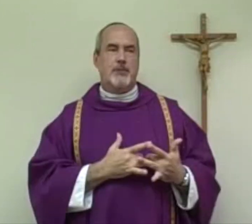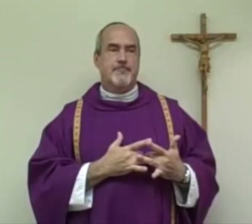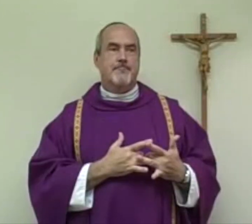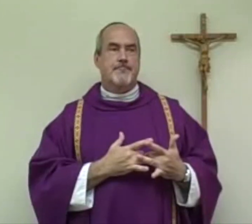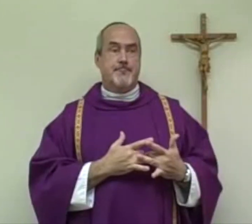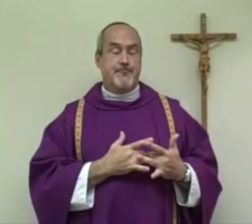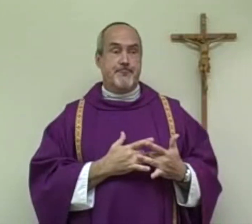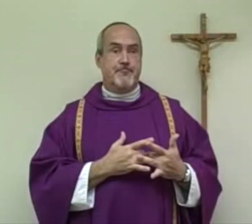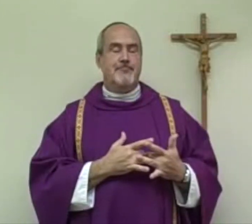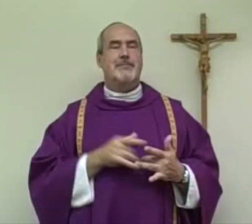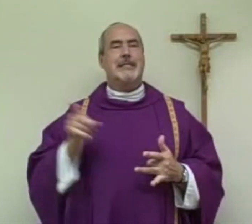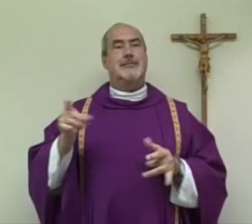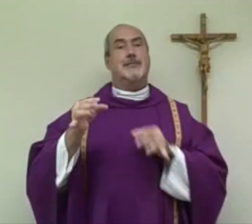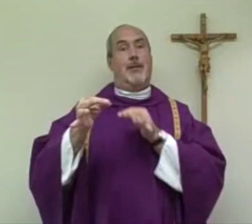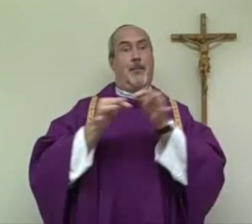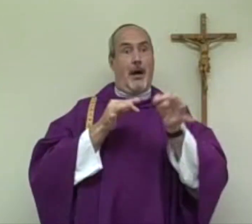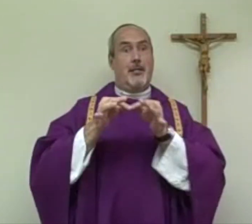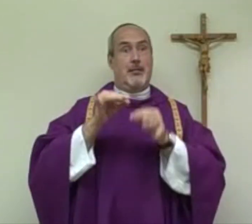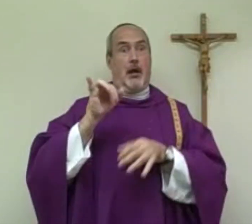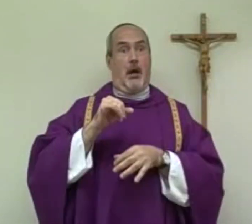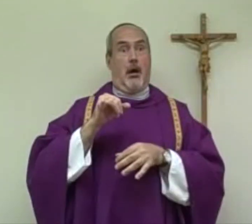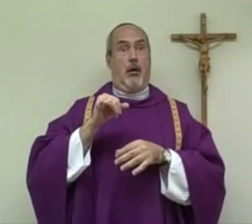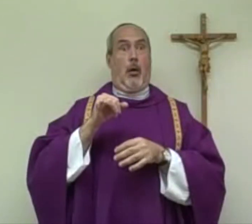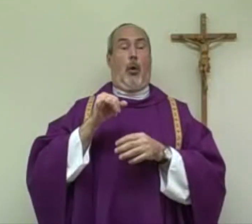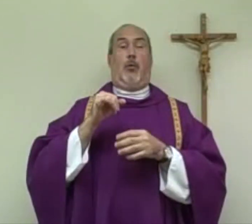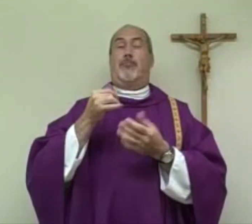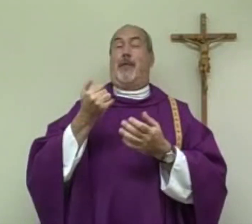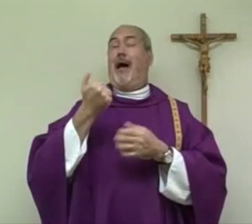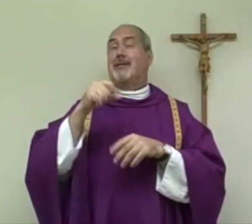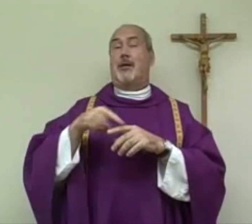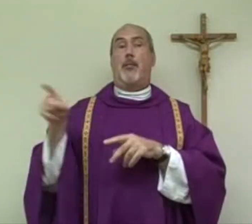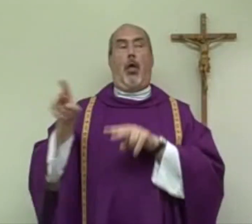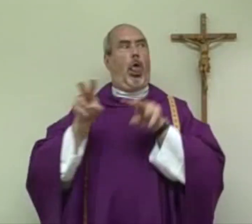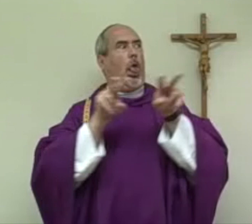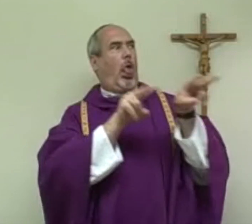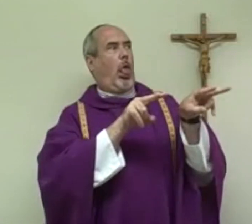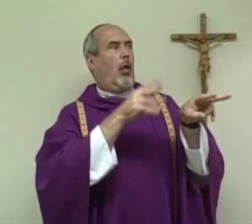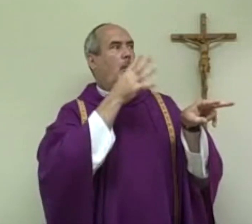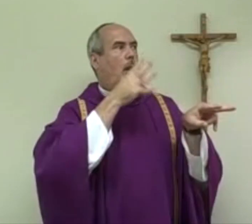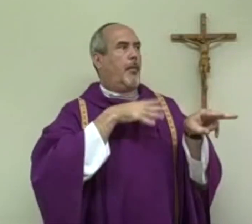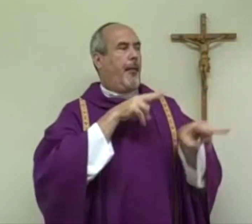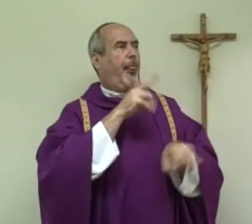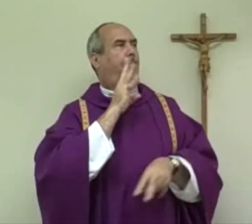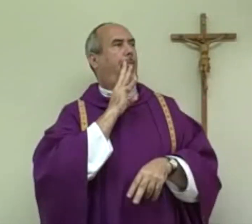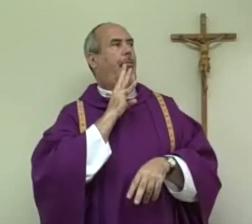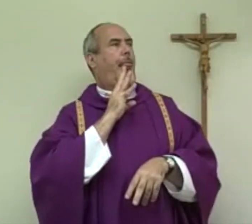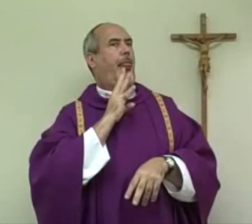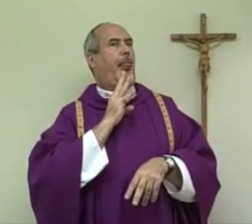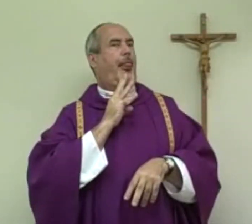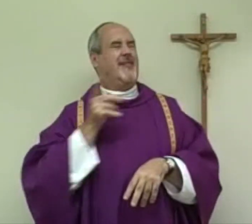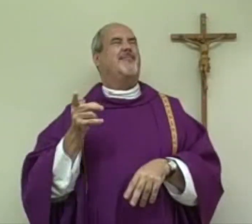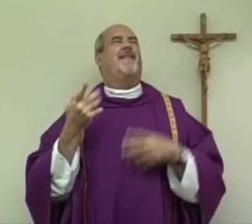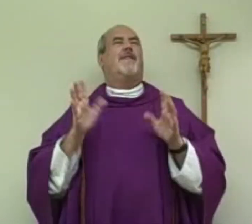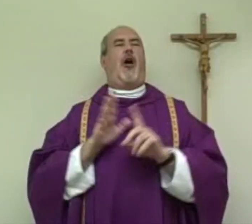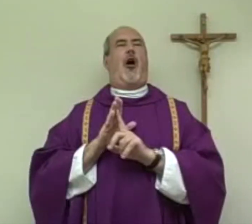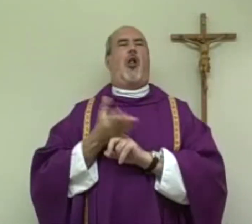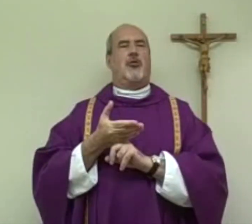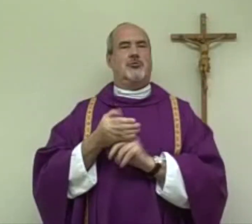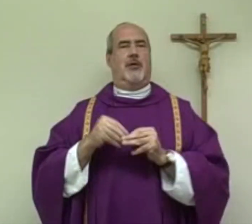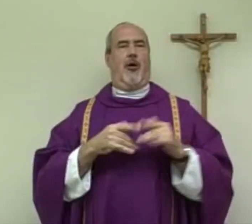affair. But let me clarify, that's an affair of the heart." And what that means is anytime he looked and